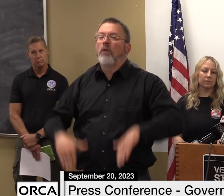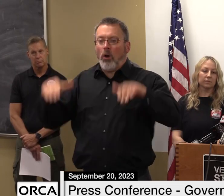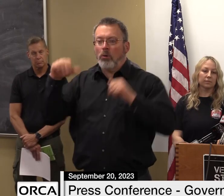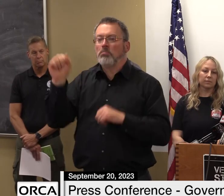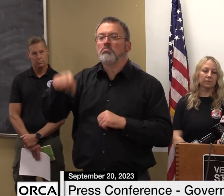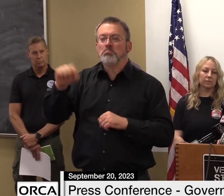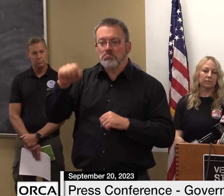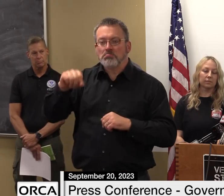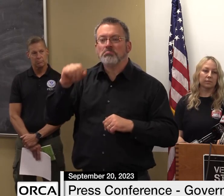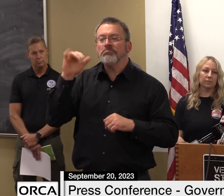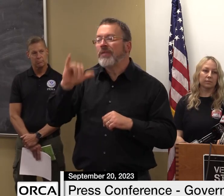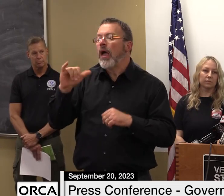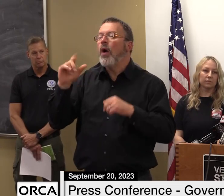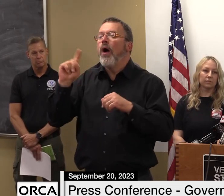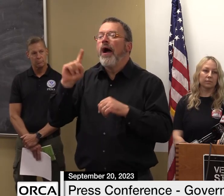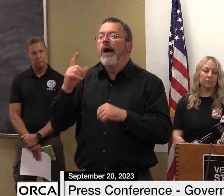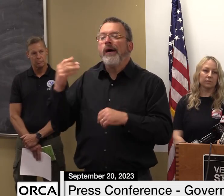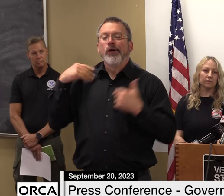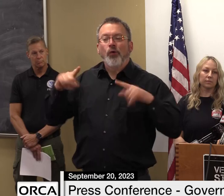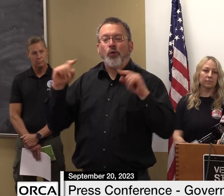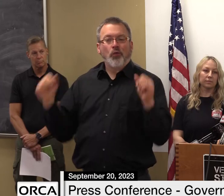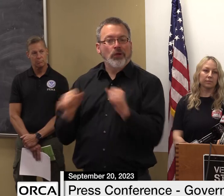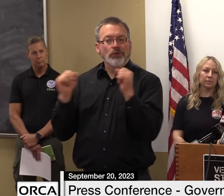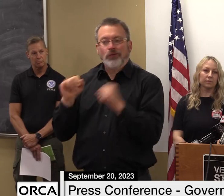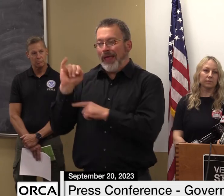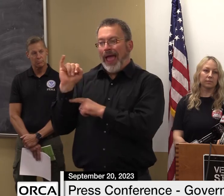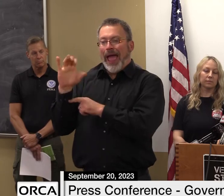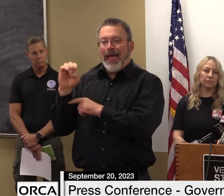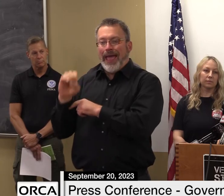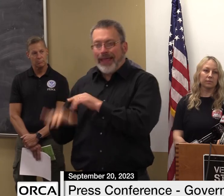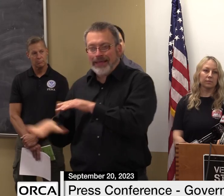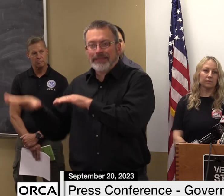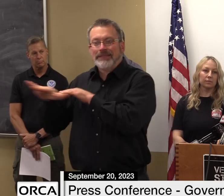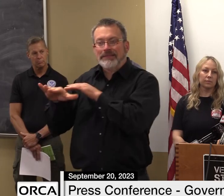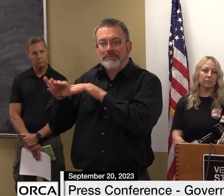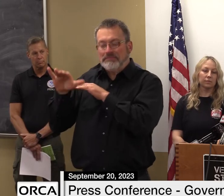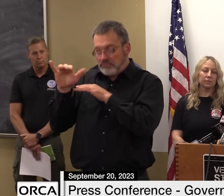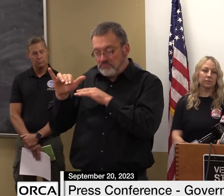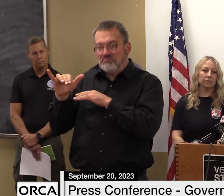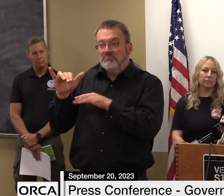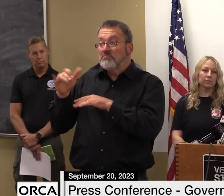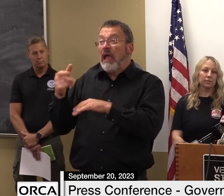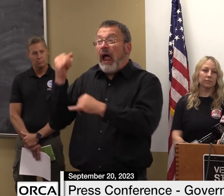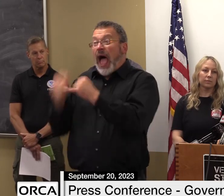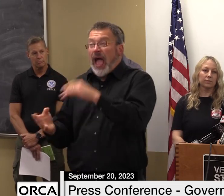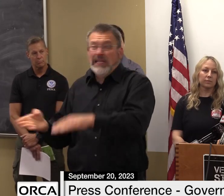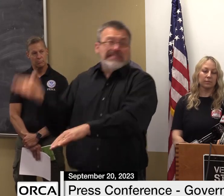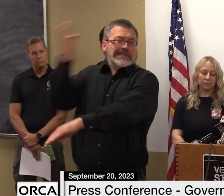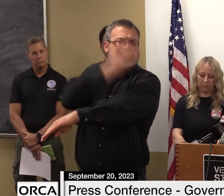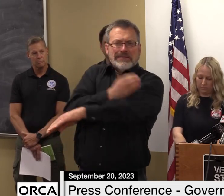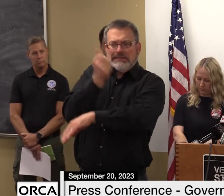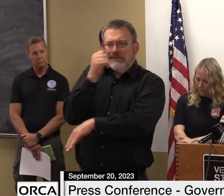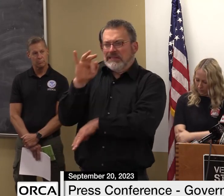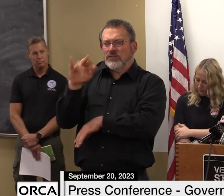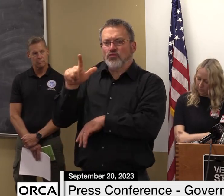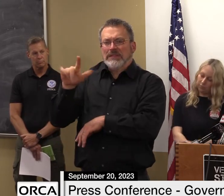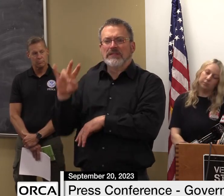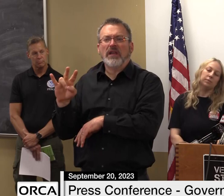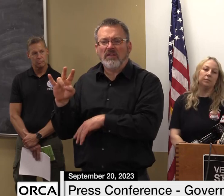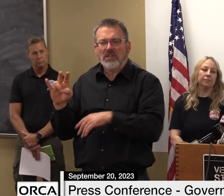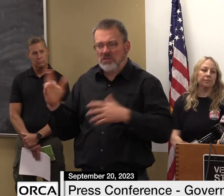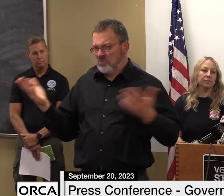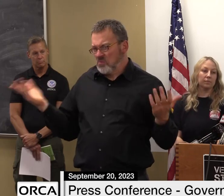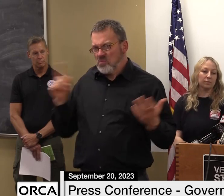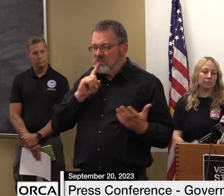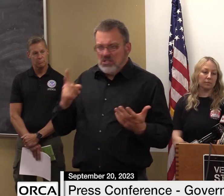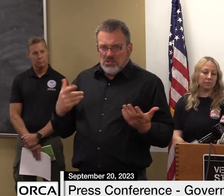The time before that was the Great Flood of 1927, before we had the protection of Wrightsville Dam. We knew we were taking the right steps to protect